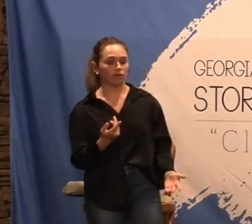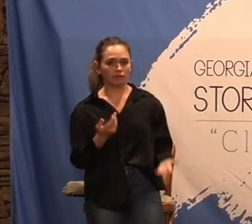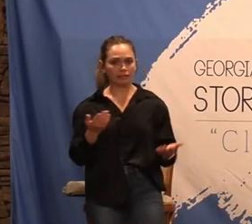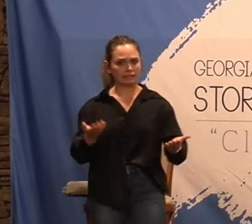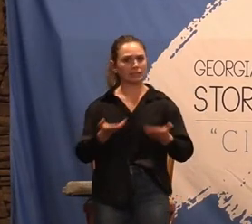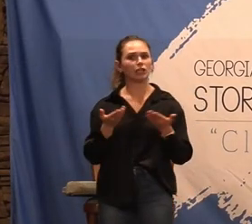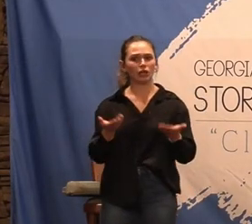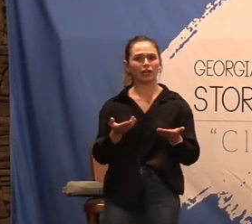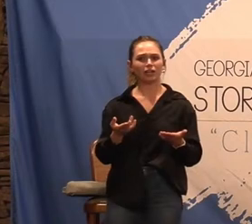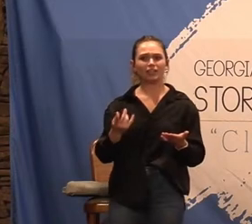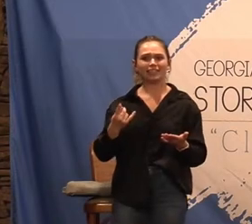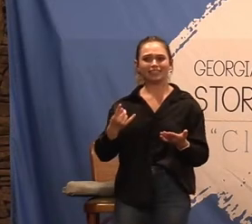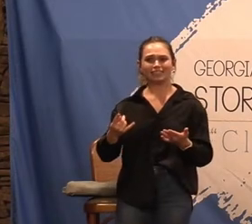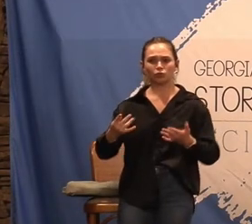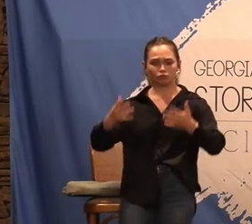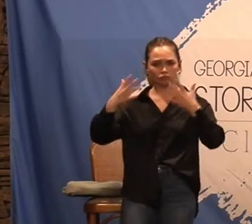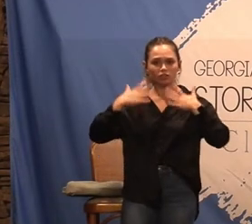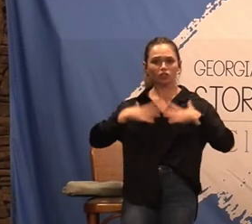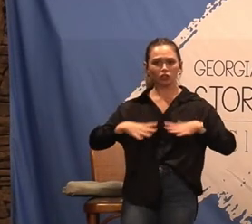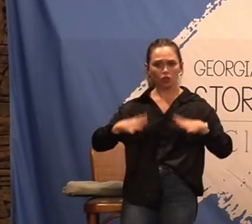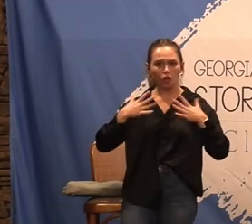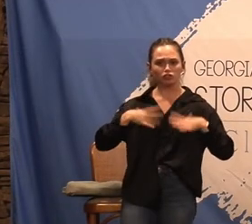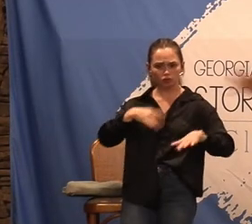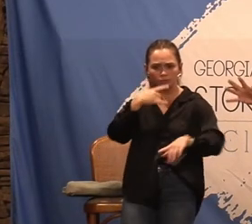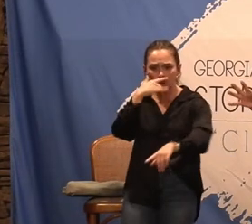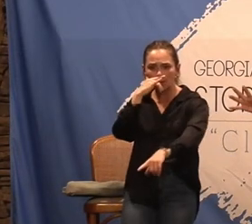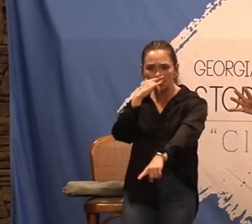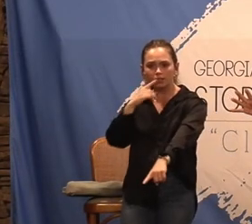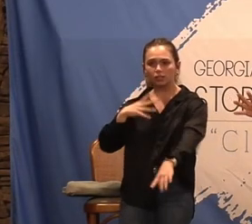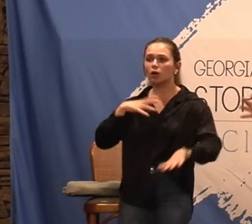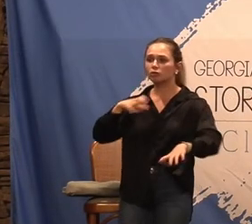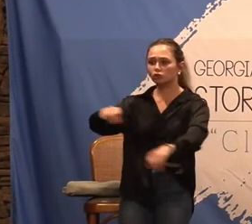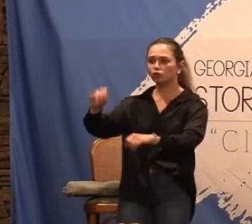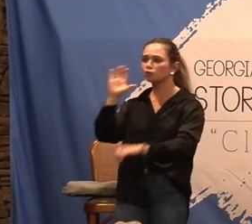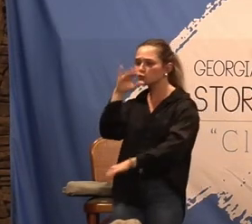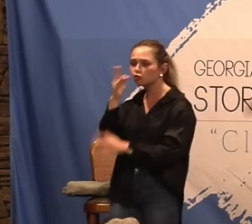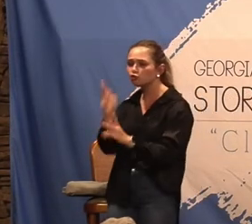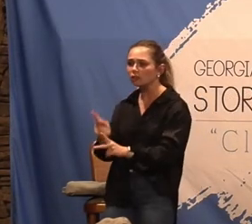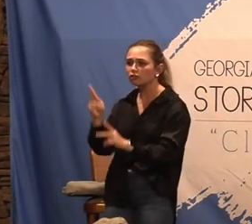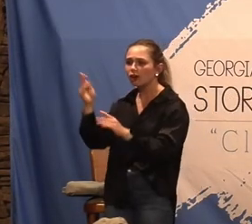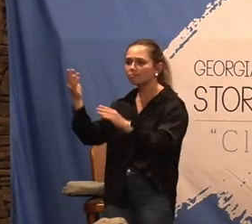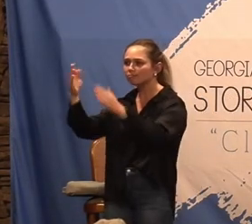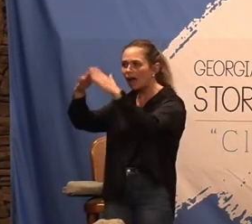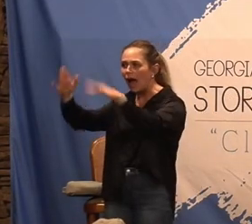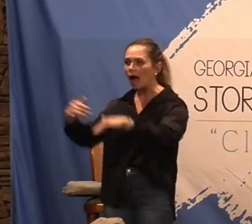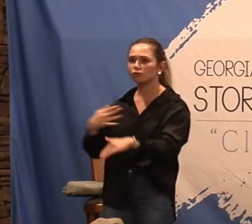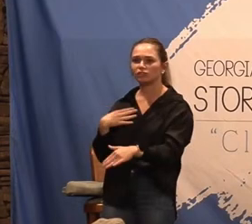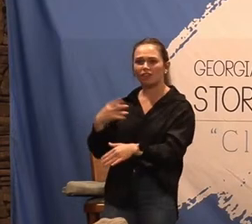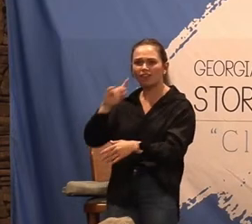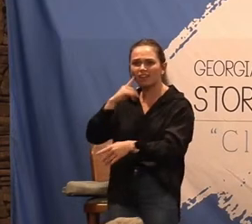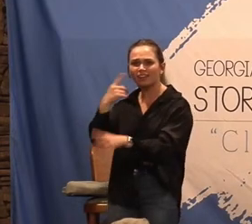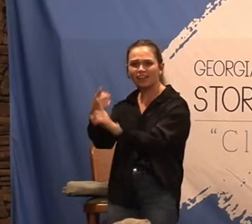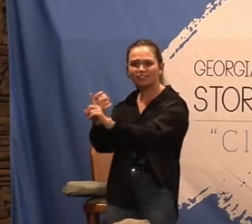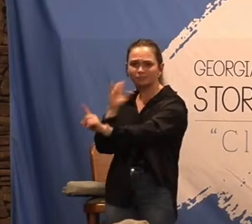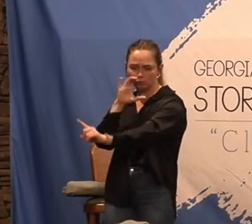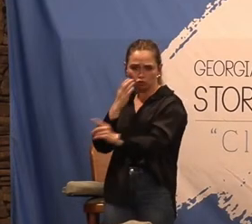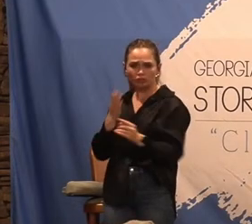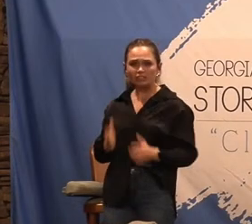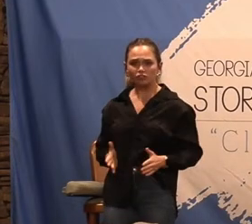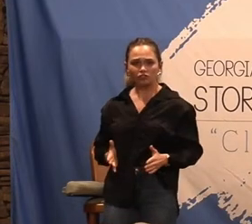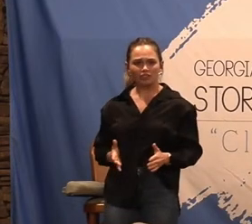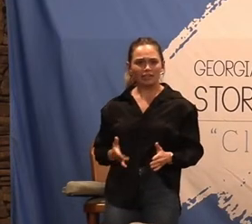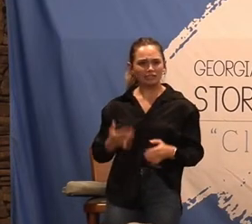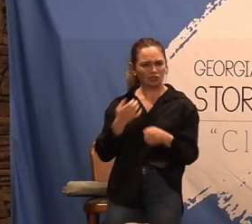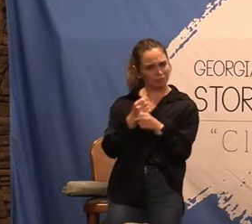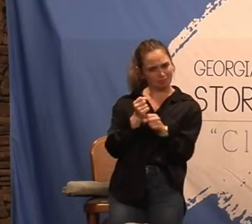Here, you dress your kids up, you take them to strangers' houses, and they get stuff from strangers. And to